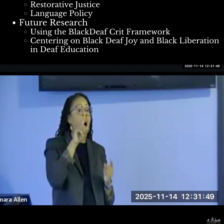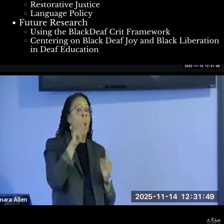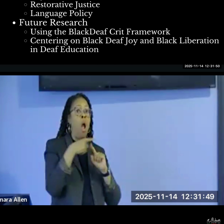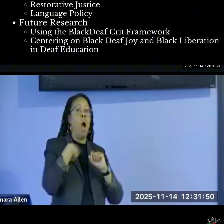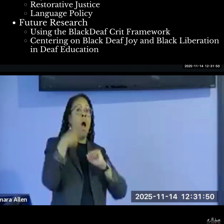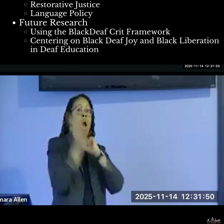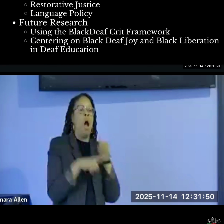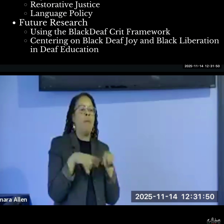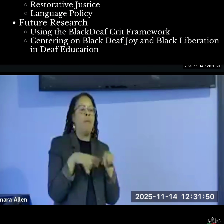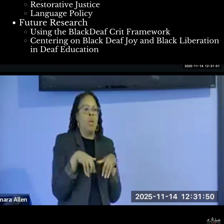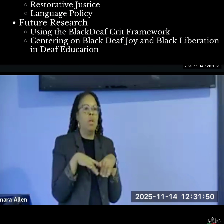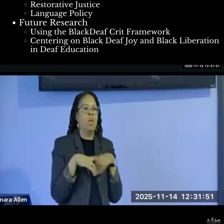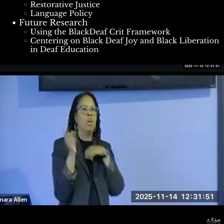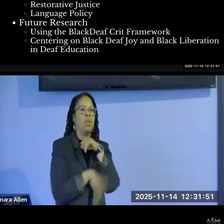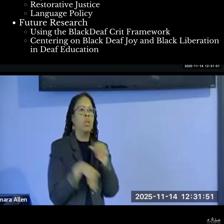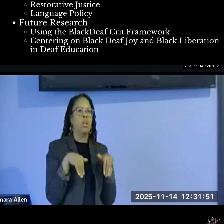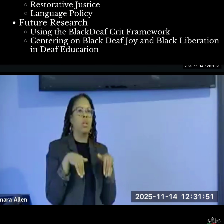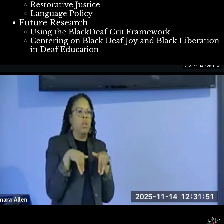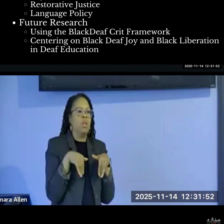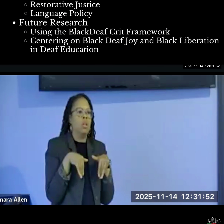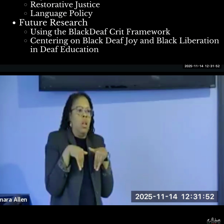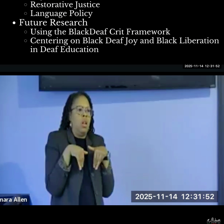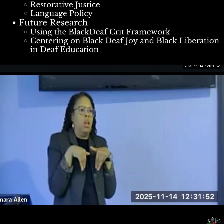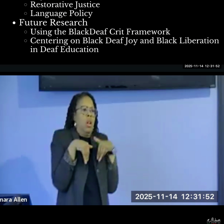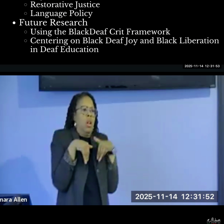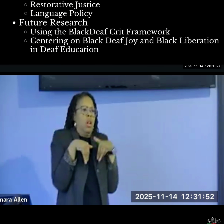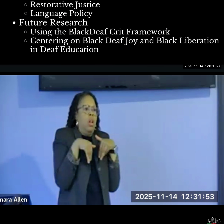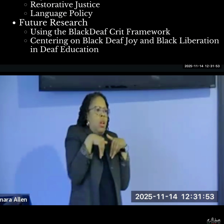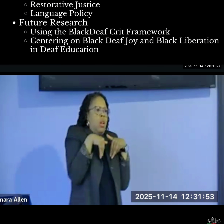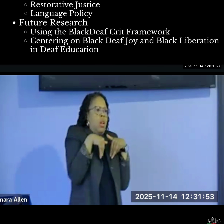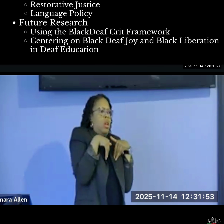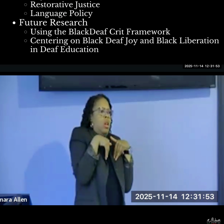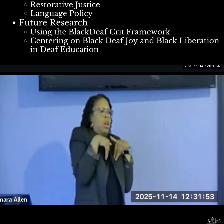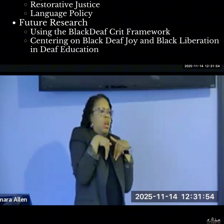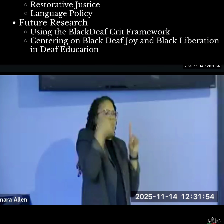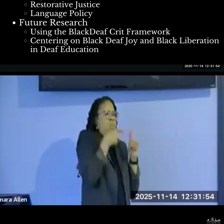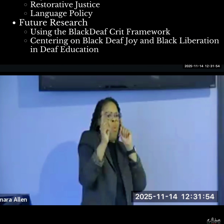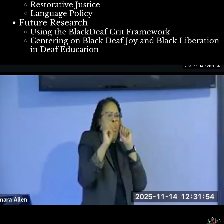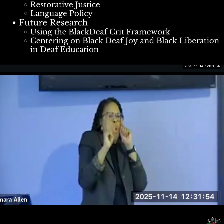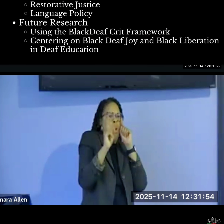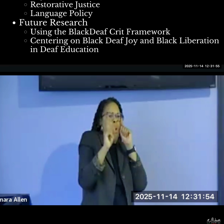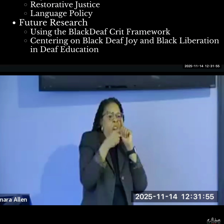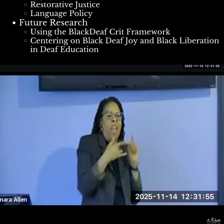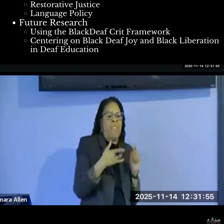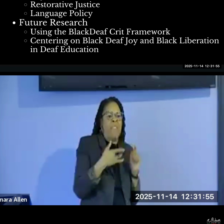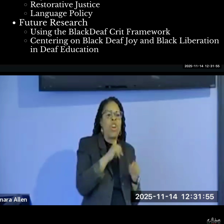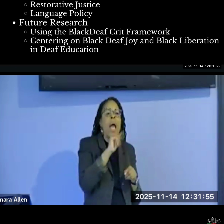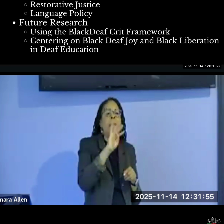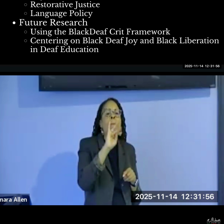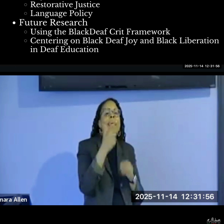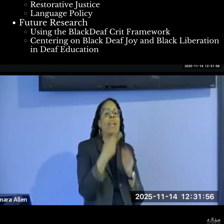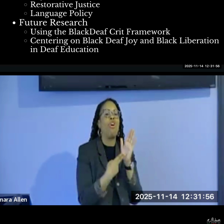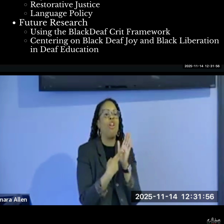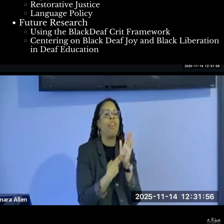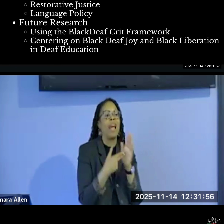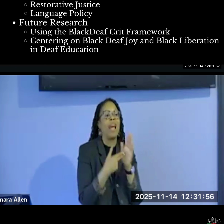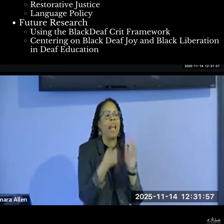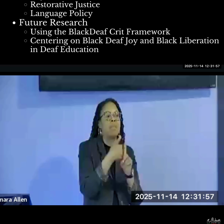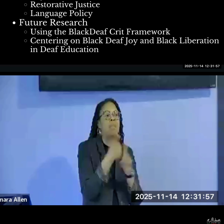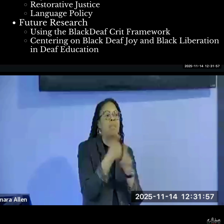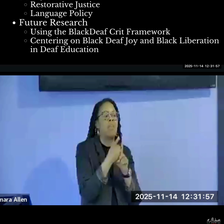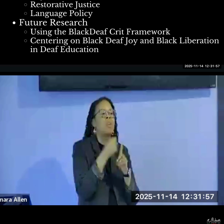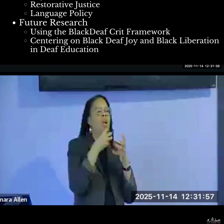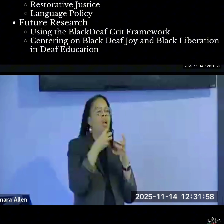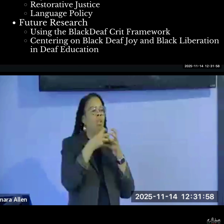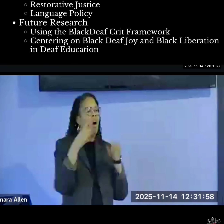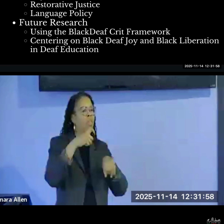experience punishment, and oftentimes that brings a sort of feeling in which they can't